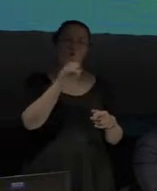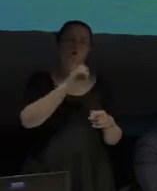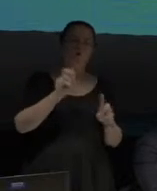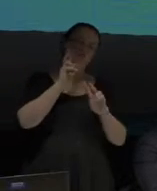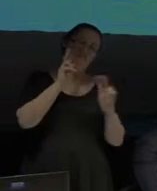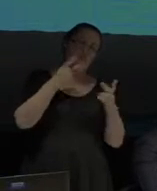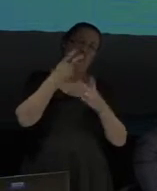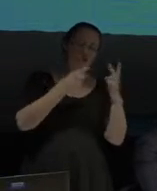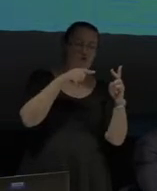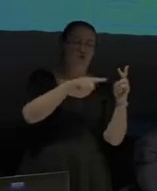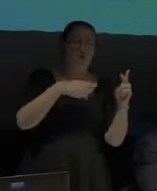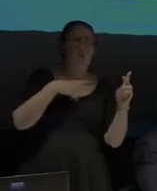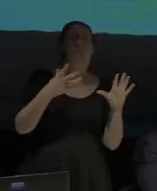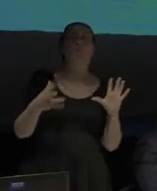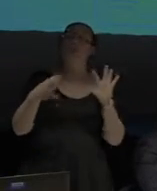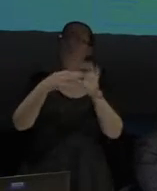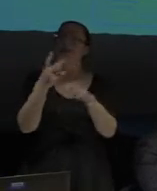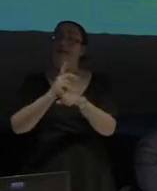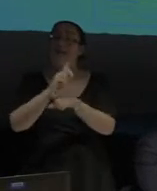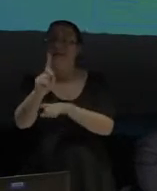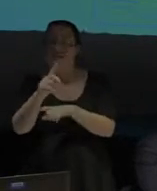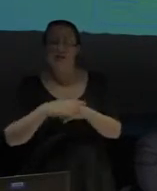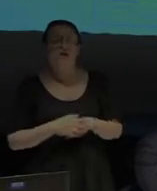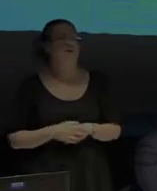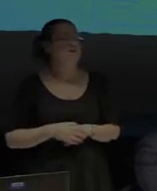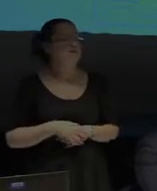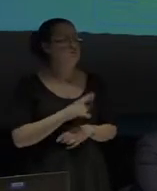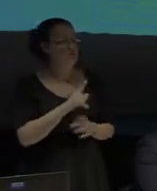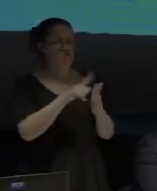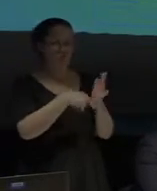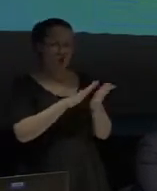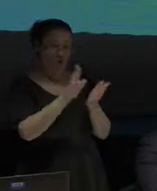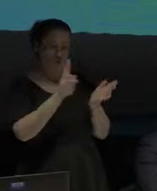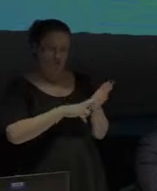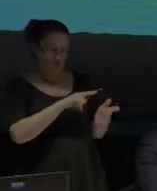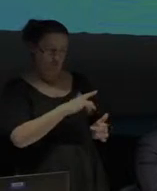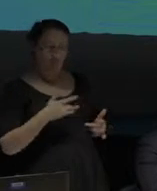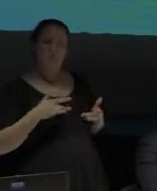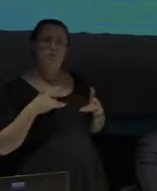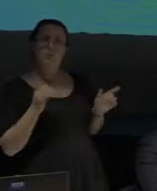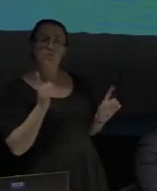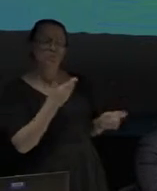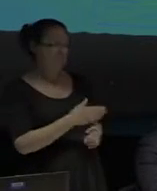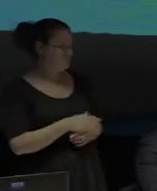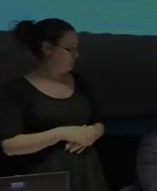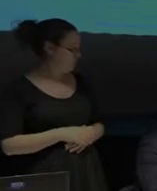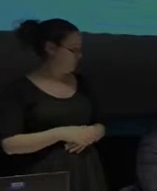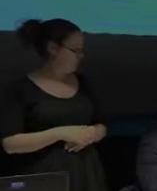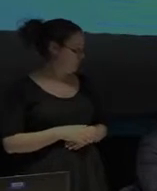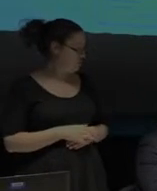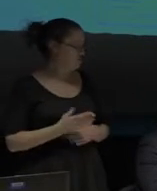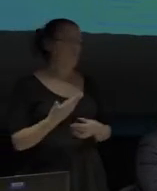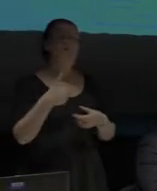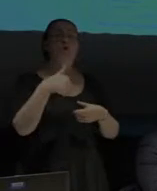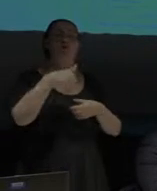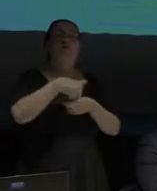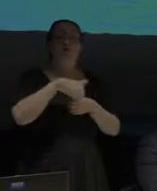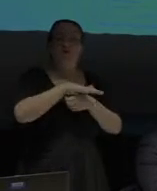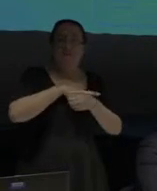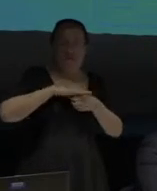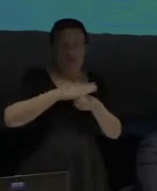later. John, what are your thoughts? So let me contextualise then